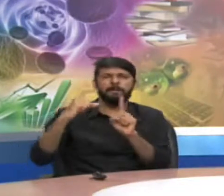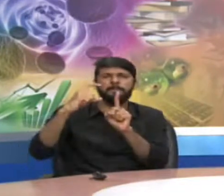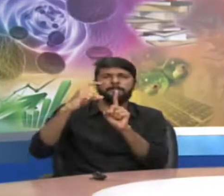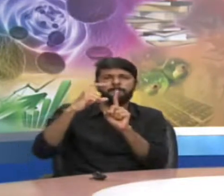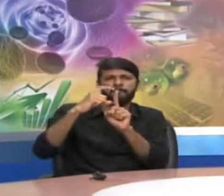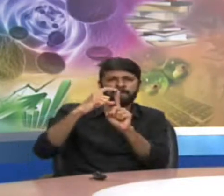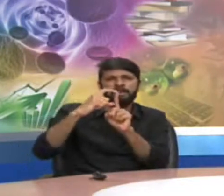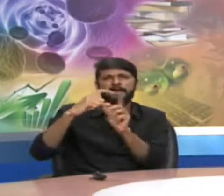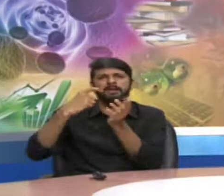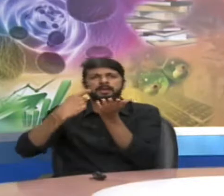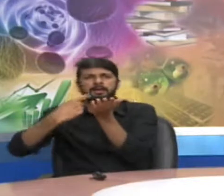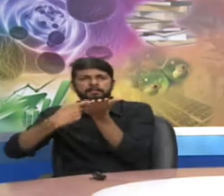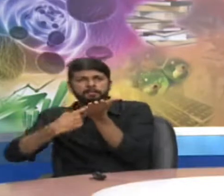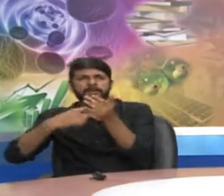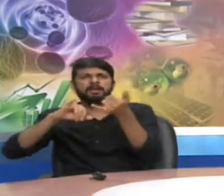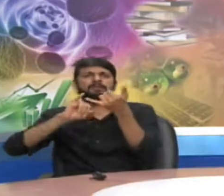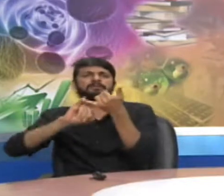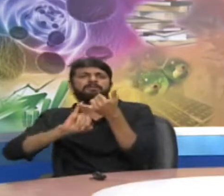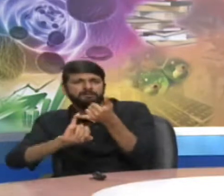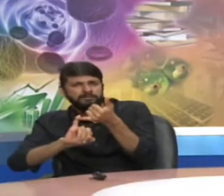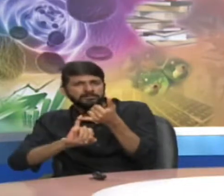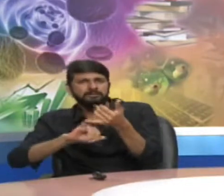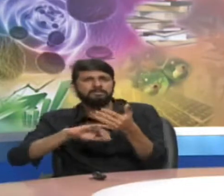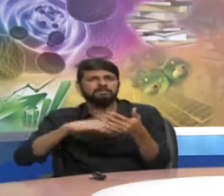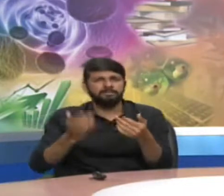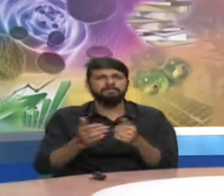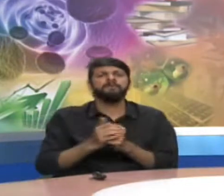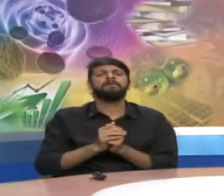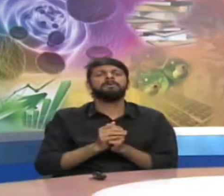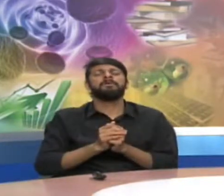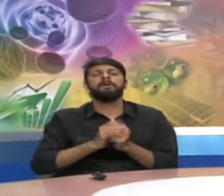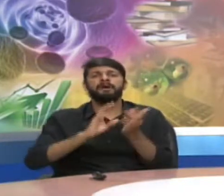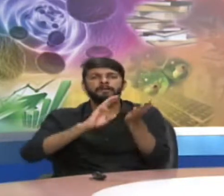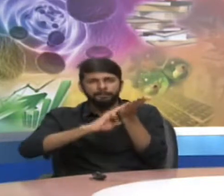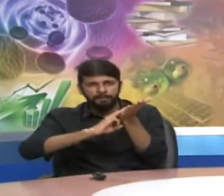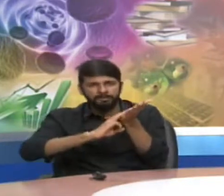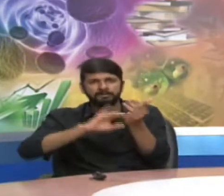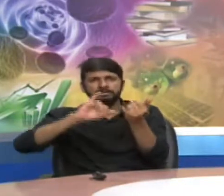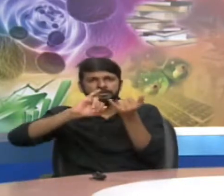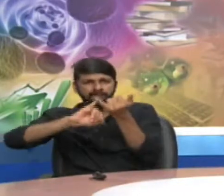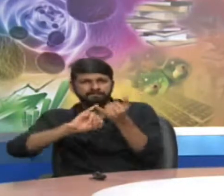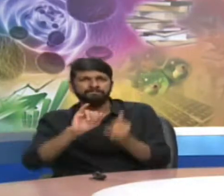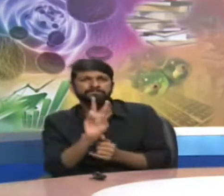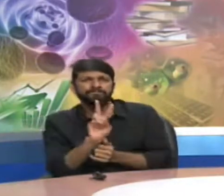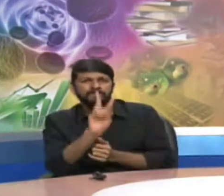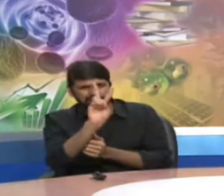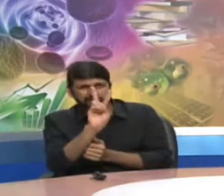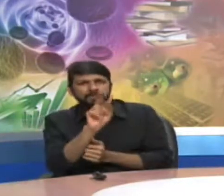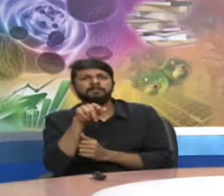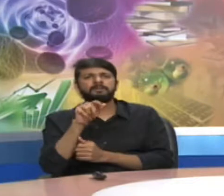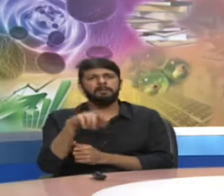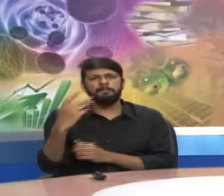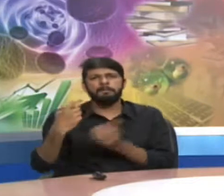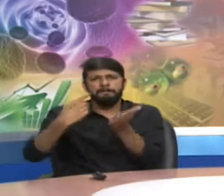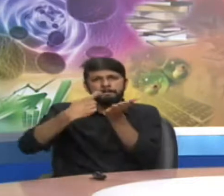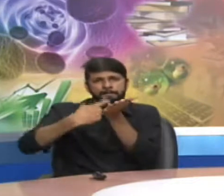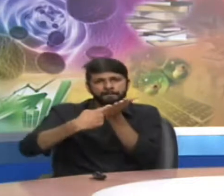Marshall, Rai Bahadur, Dayaram Sahani, Madhos